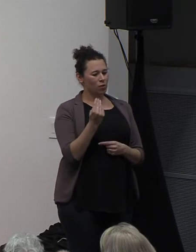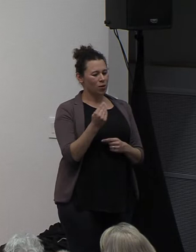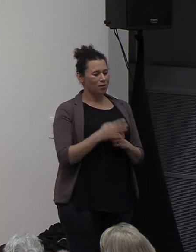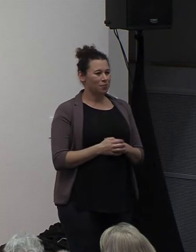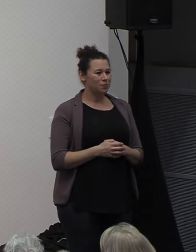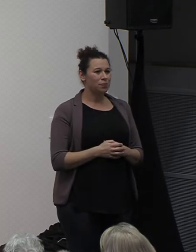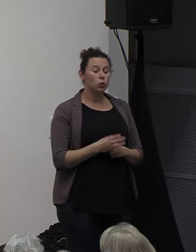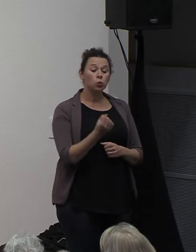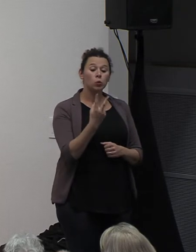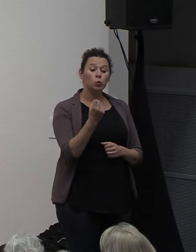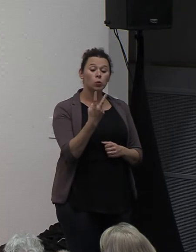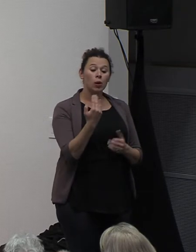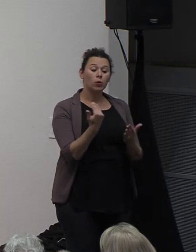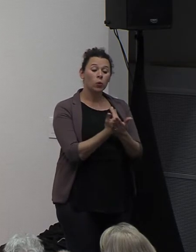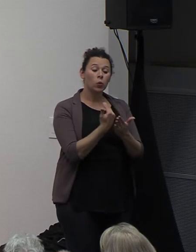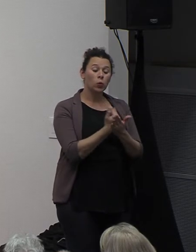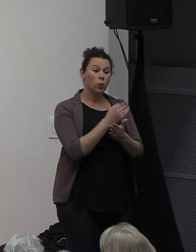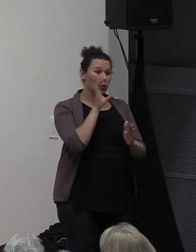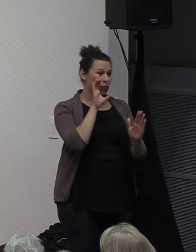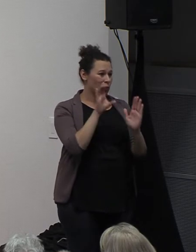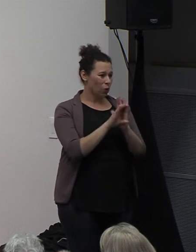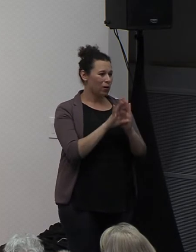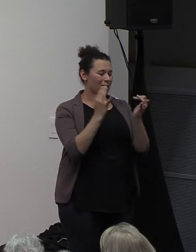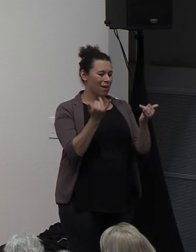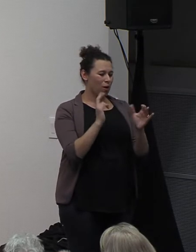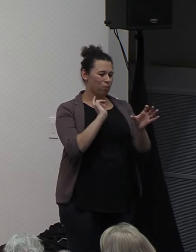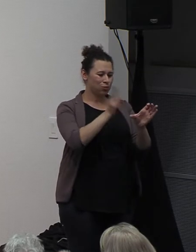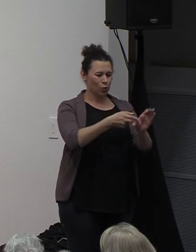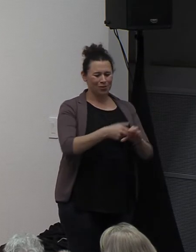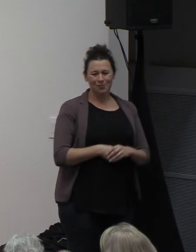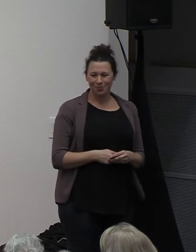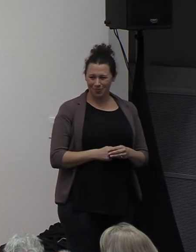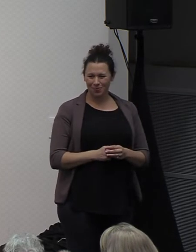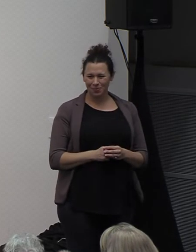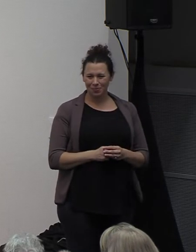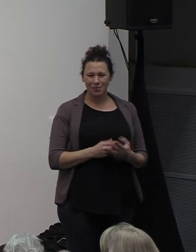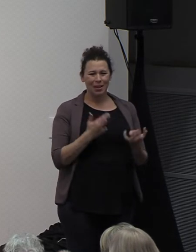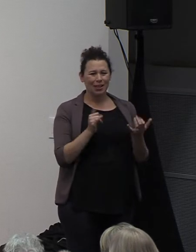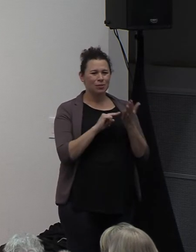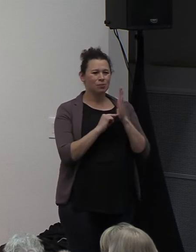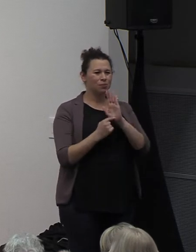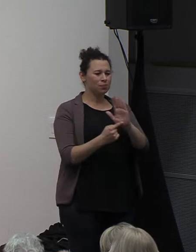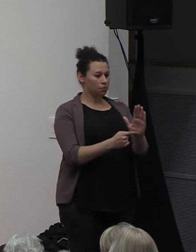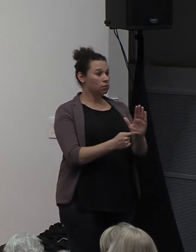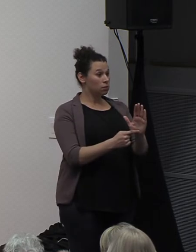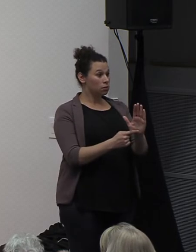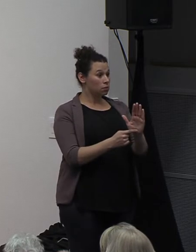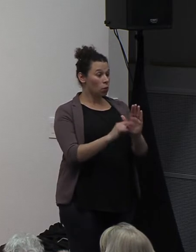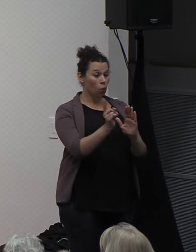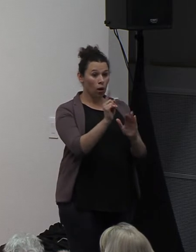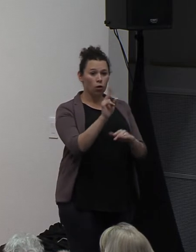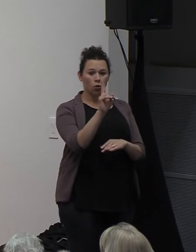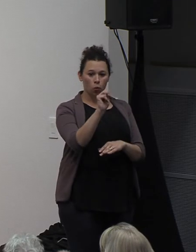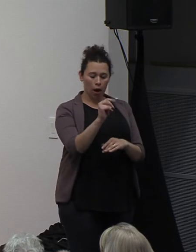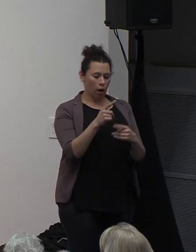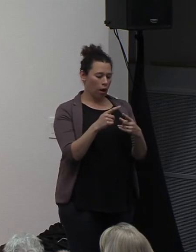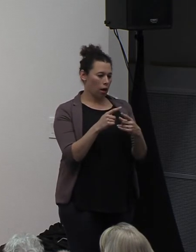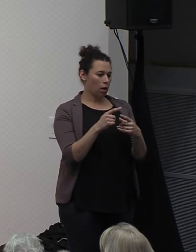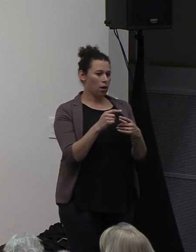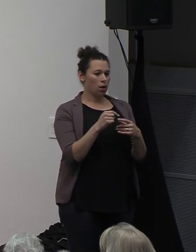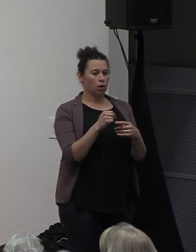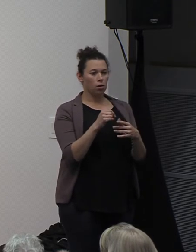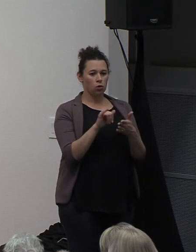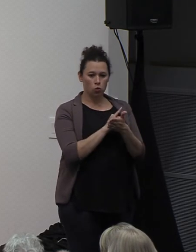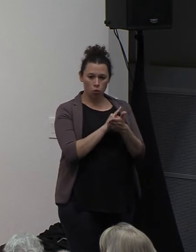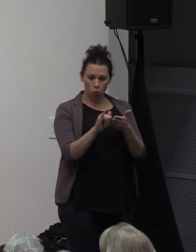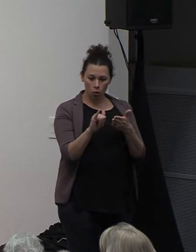St. Louis Holocaust survivors now join them. This exhibition has been displayed in the United Nations, in New York, and in Geneva,